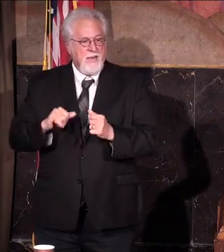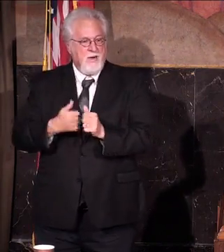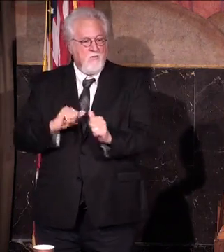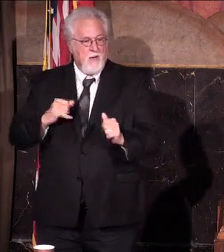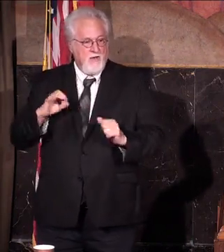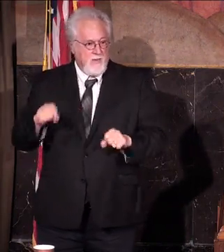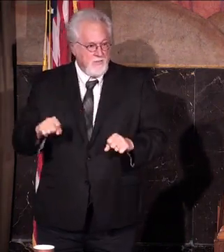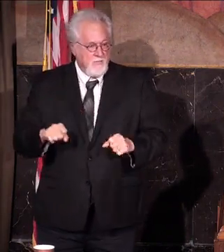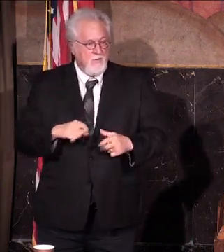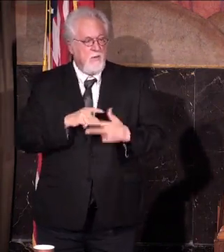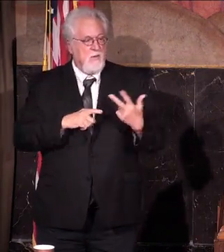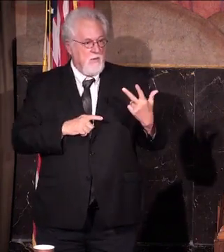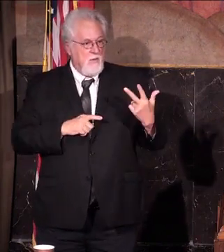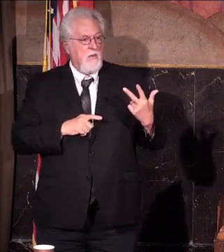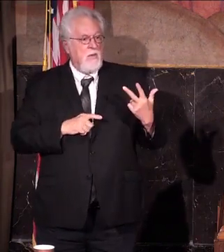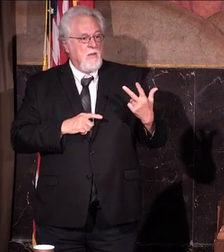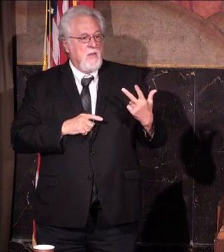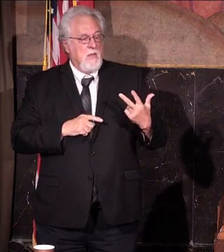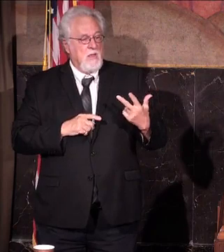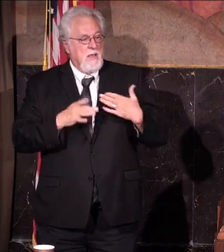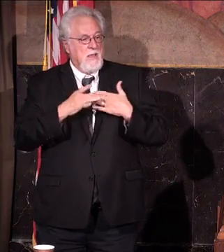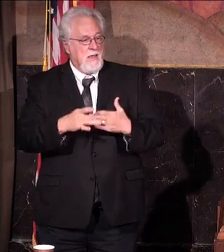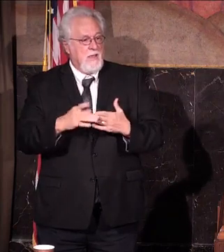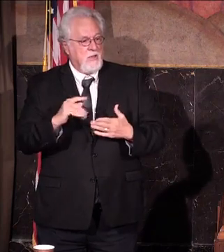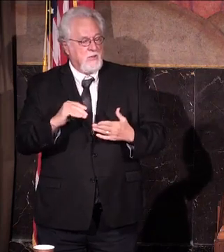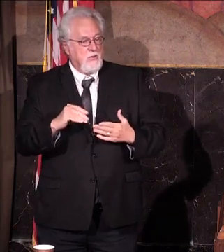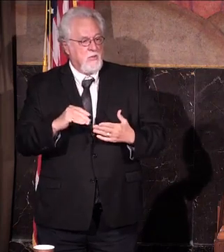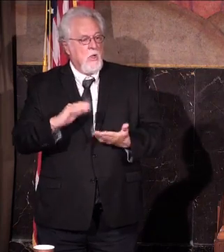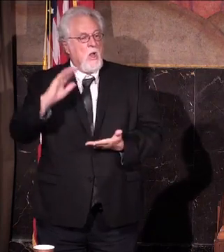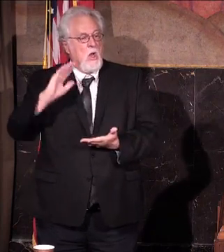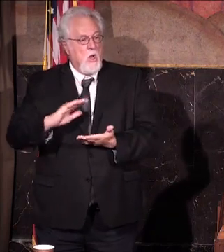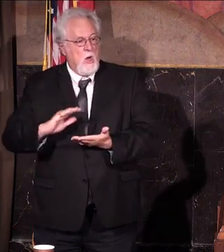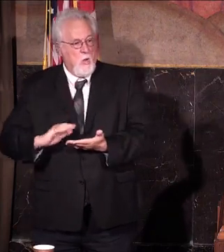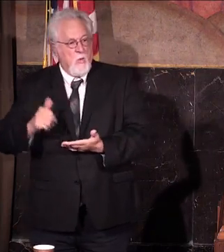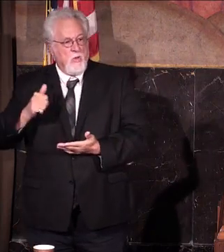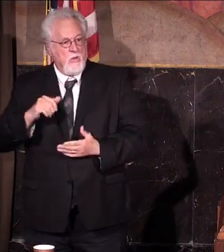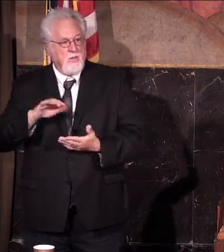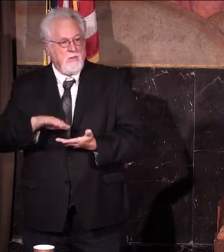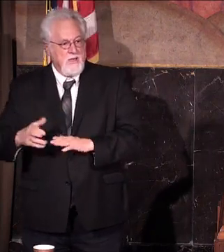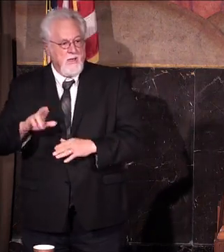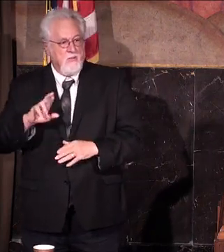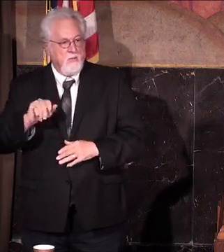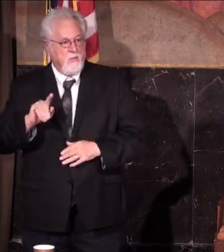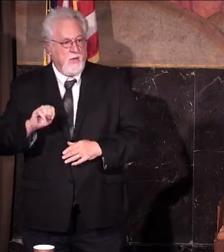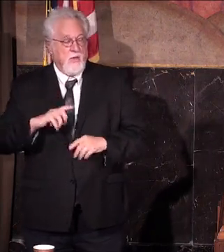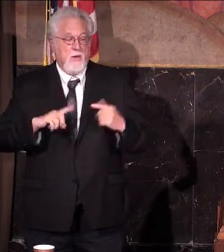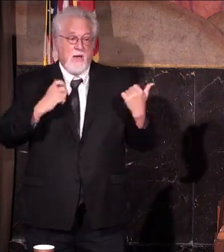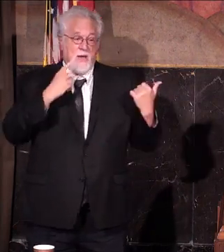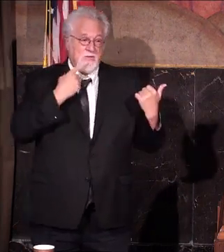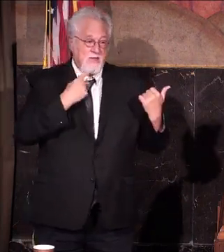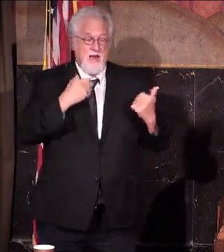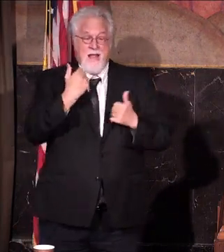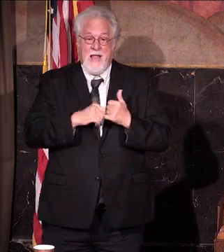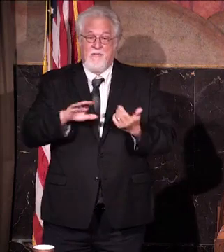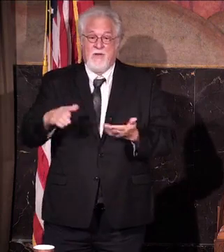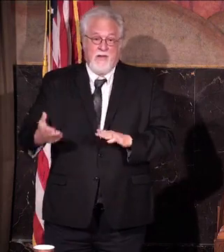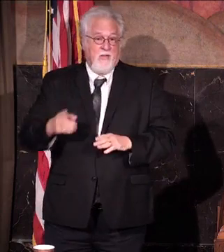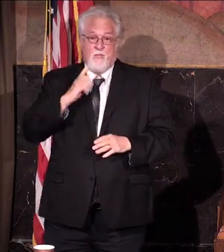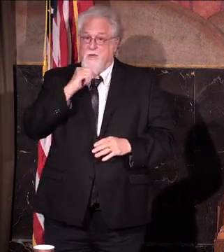those factors, I think, are leading to a potential lower death rate. But again, as the governor's mentioned, every death is